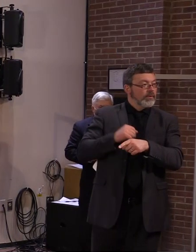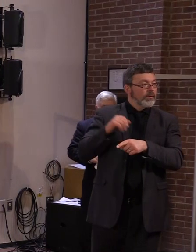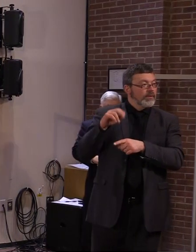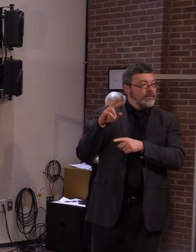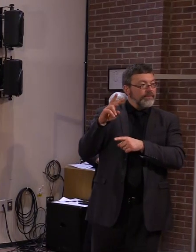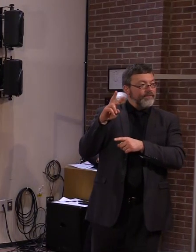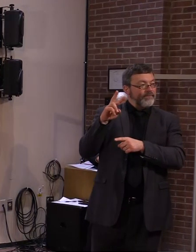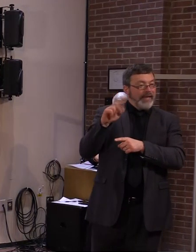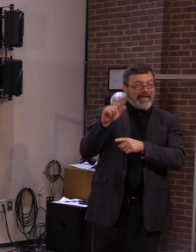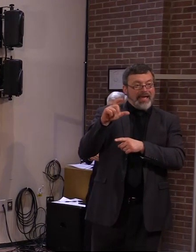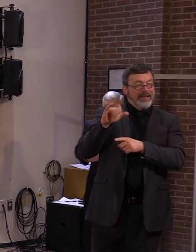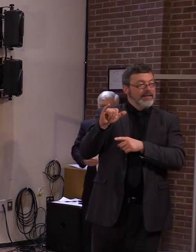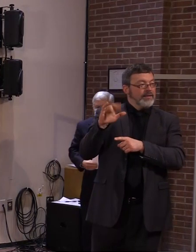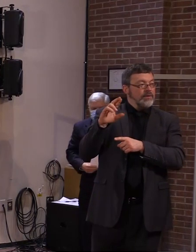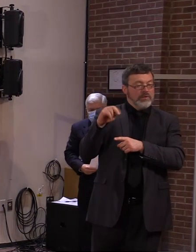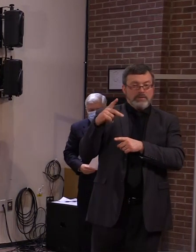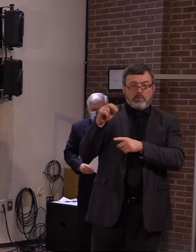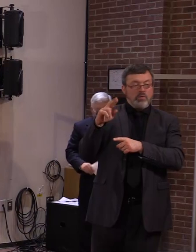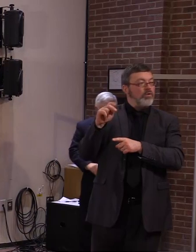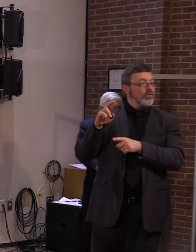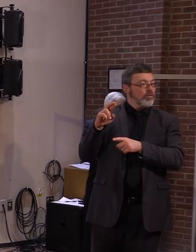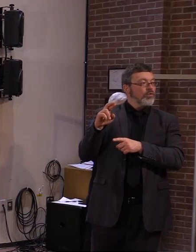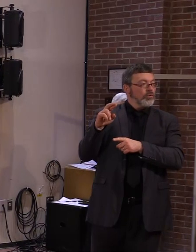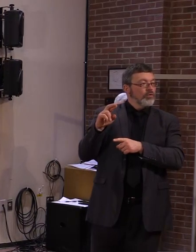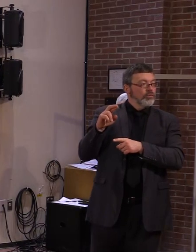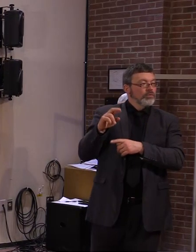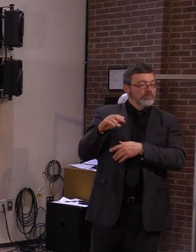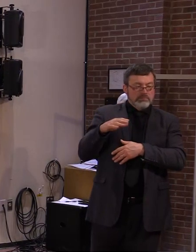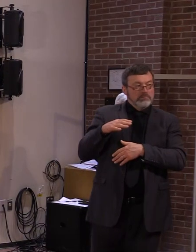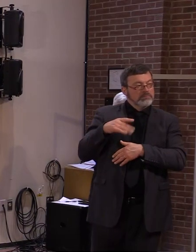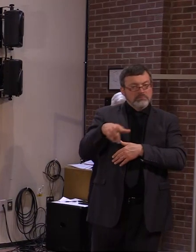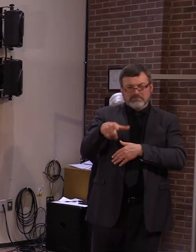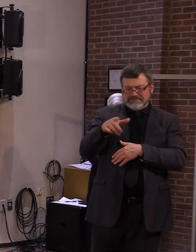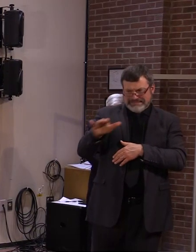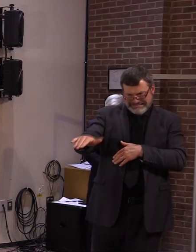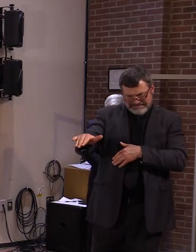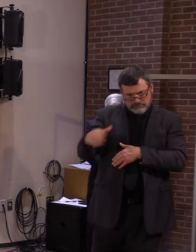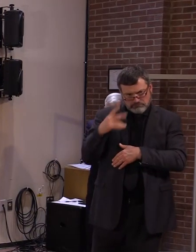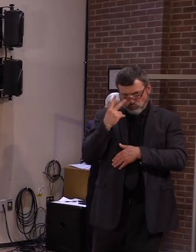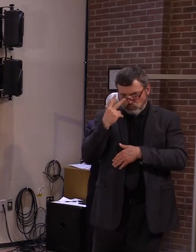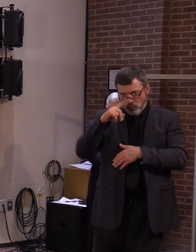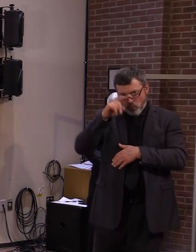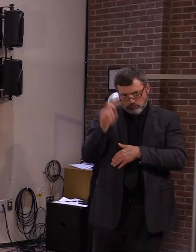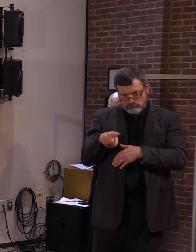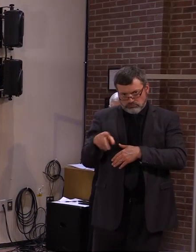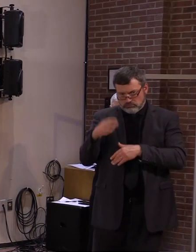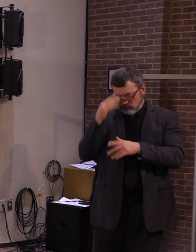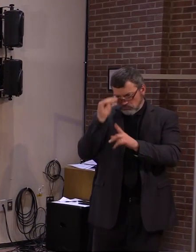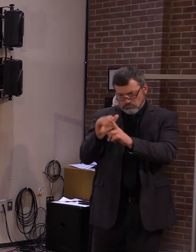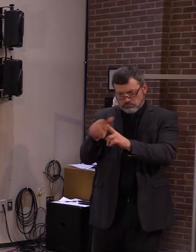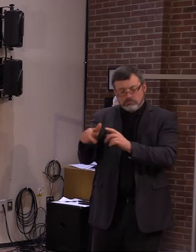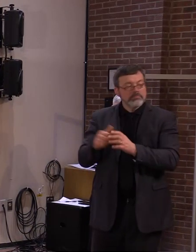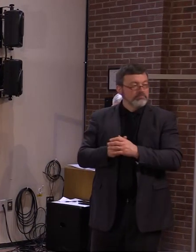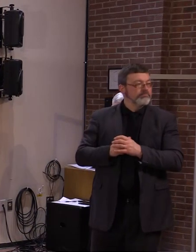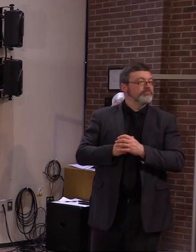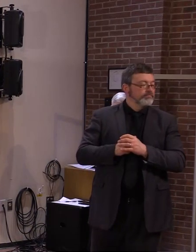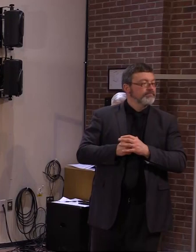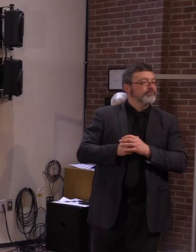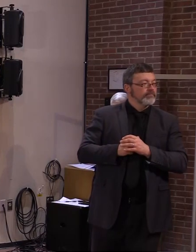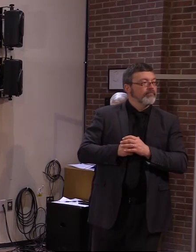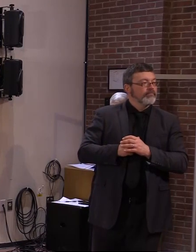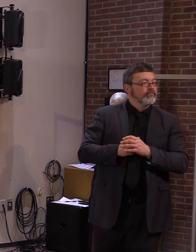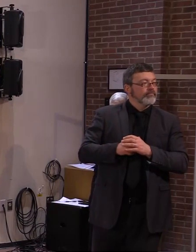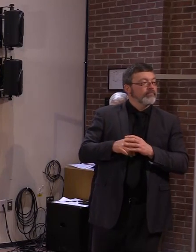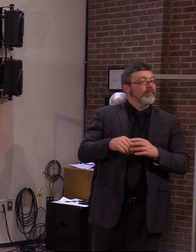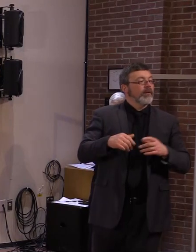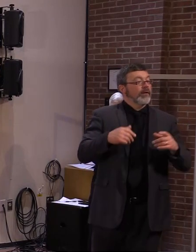Valley Reporter. And just a reminder, please keep to two questions. Thank you. Thanks, Rebecca. We're hearing from readers